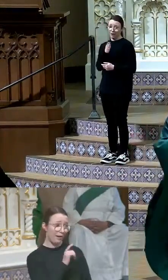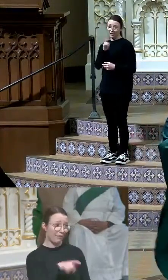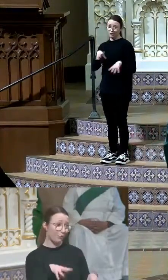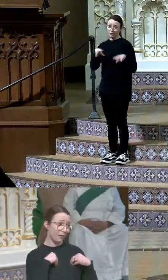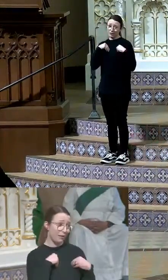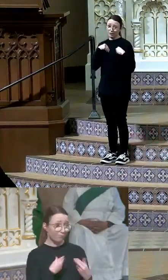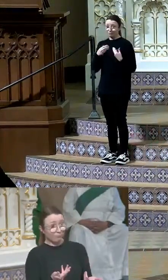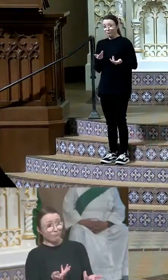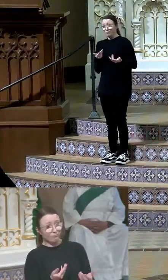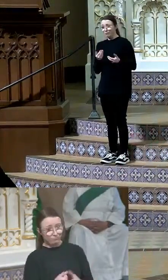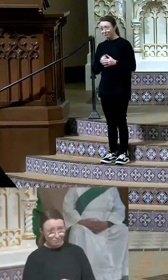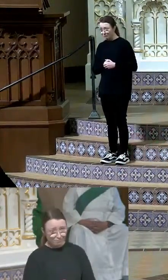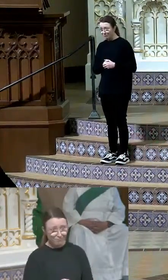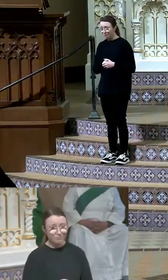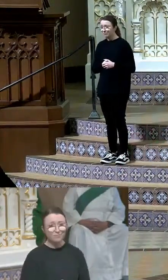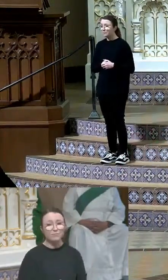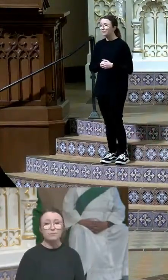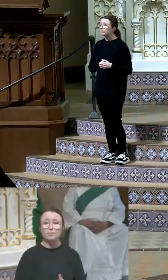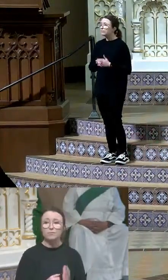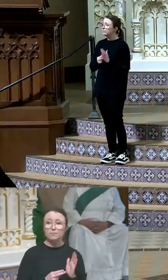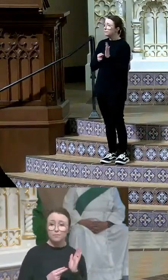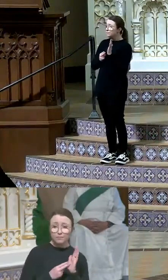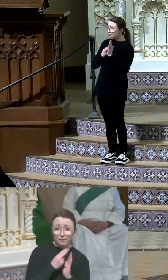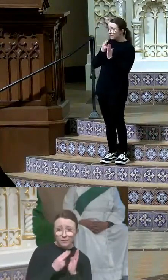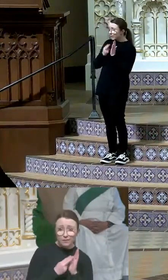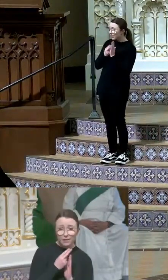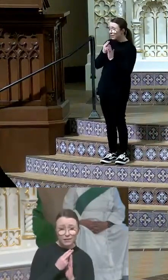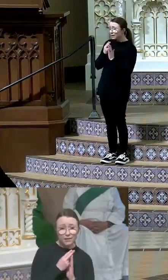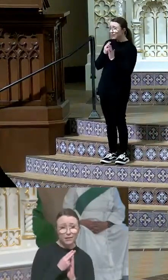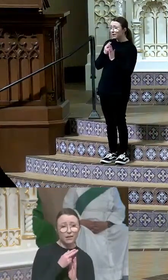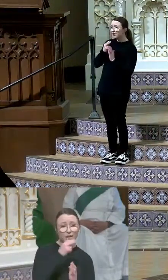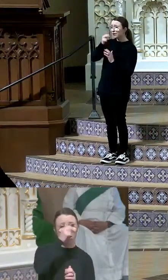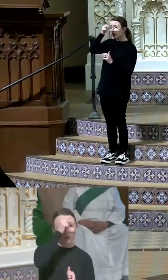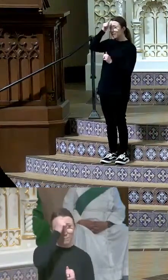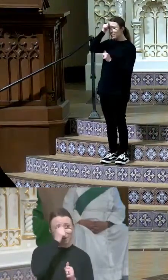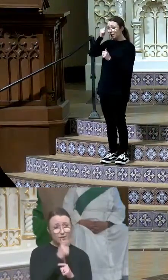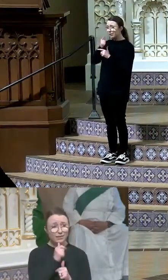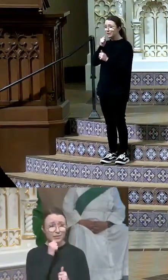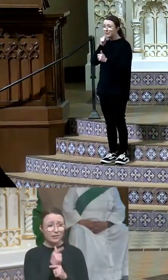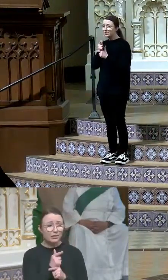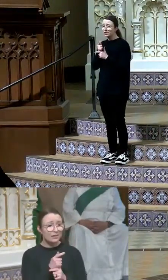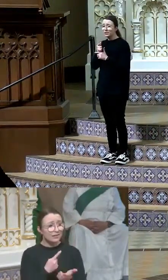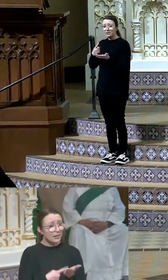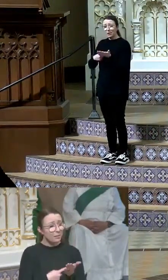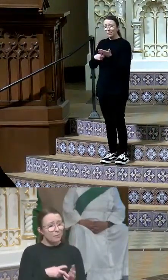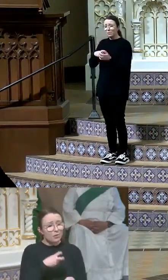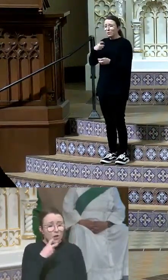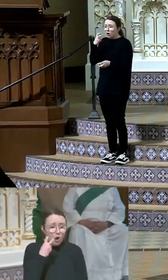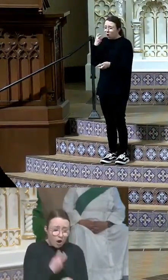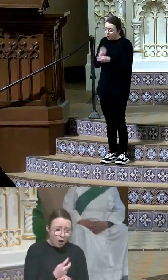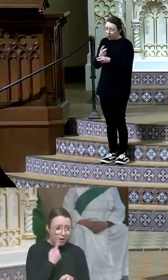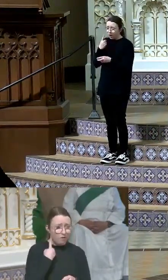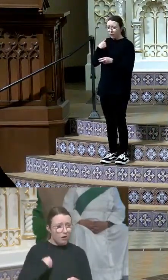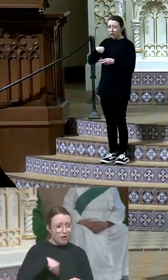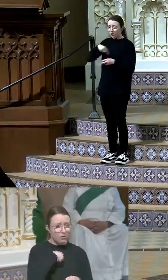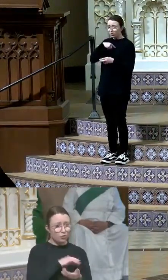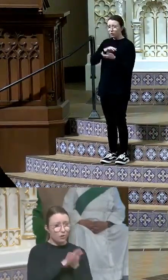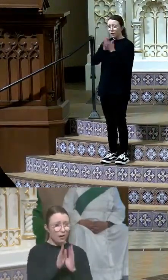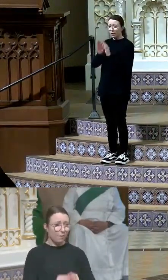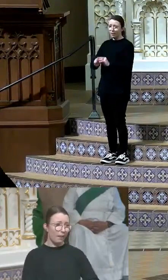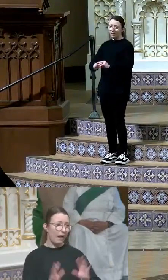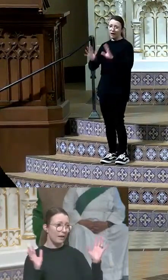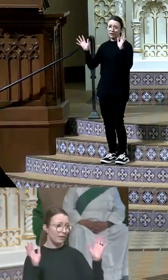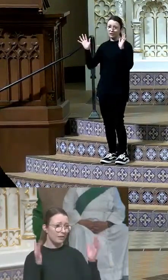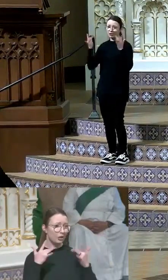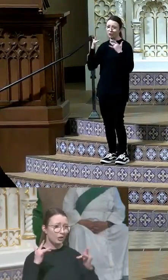But the truth is, sisters and brothers, there are times when it is hard to shine. We do